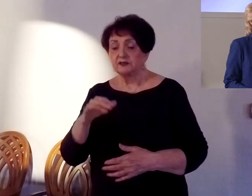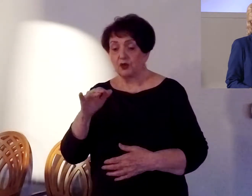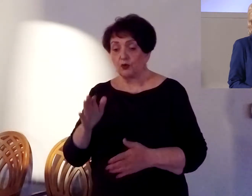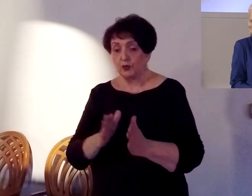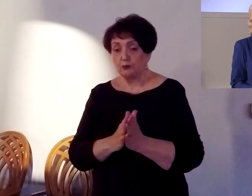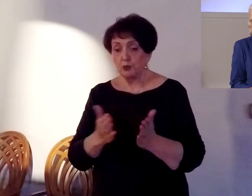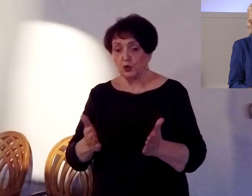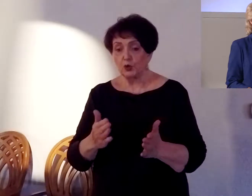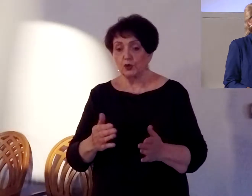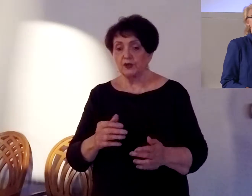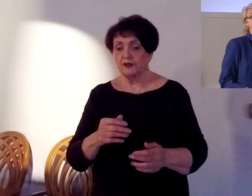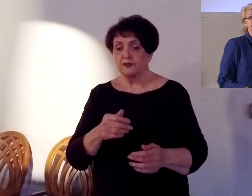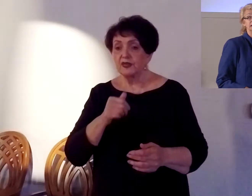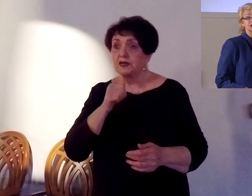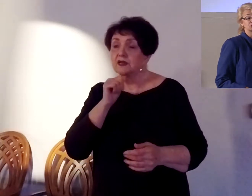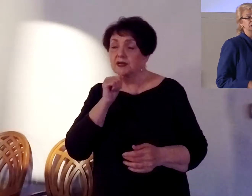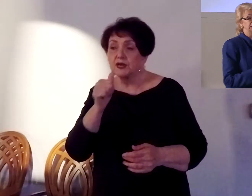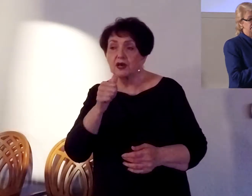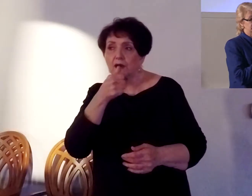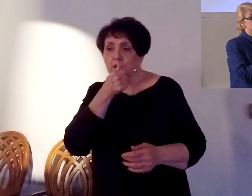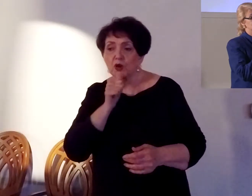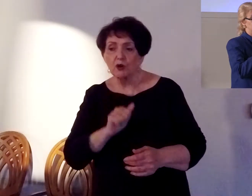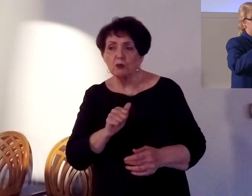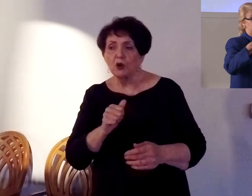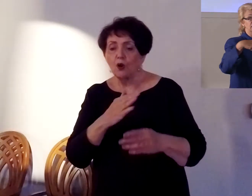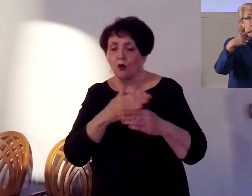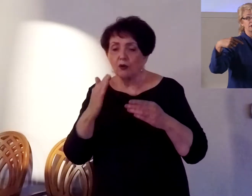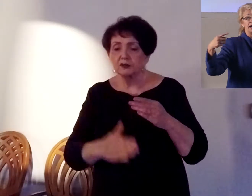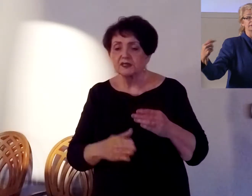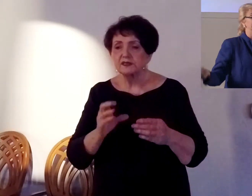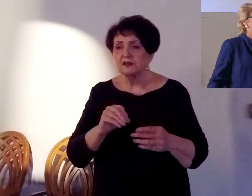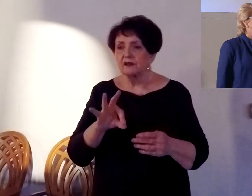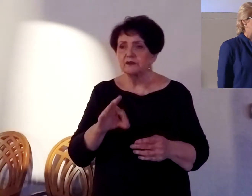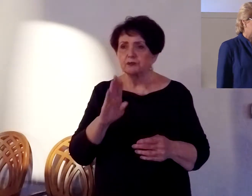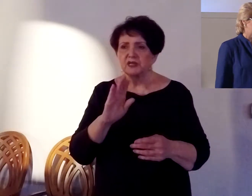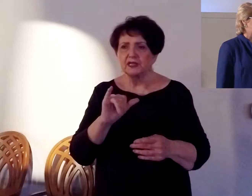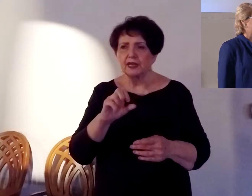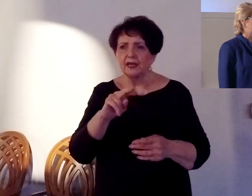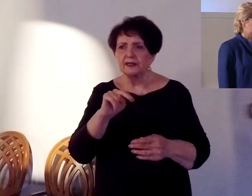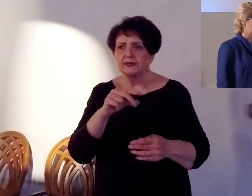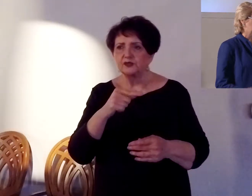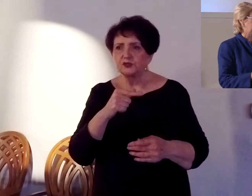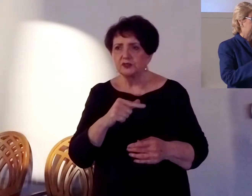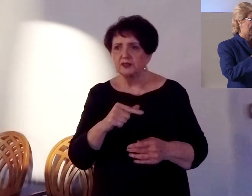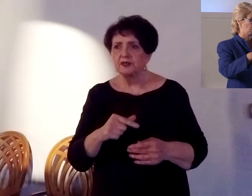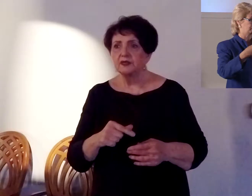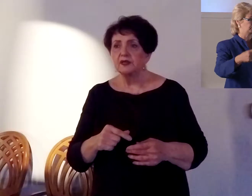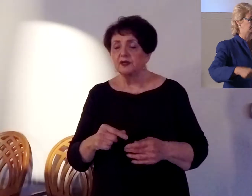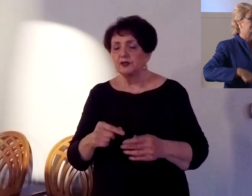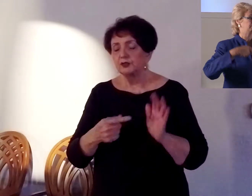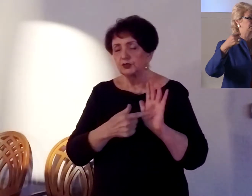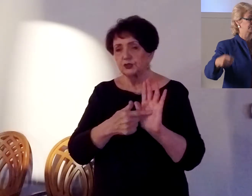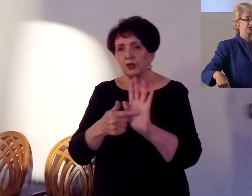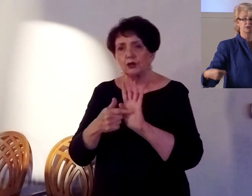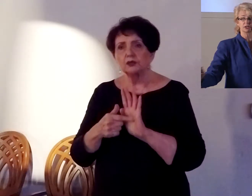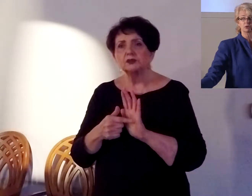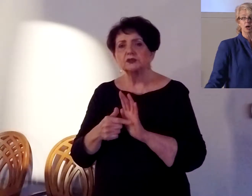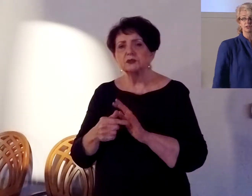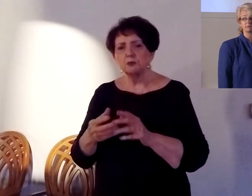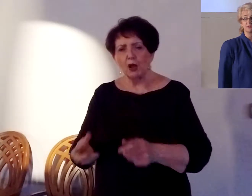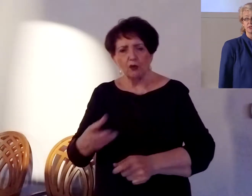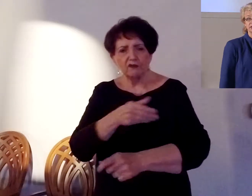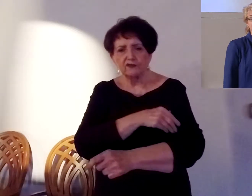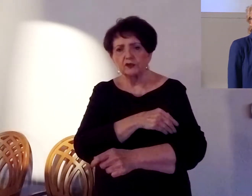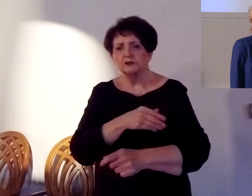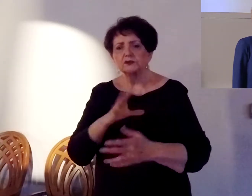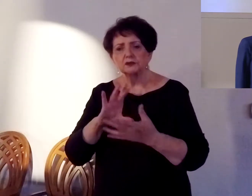Unbearable Wholeness of Being, is really, it's really an extraordinary unraveling of some of these things, really powerful, and then builds it into